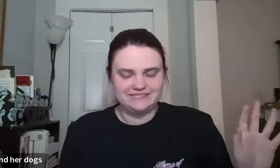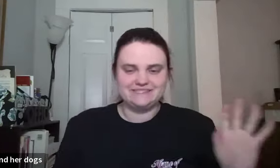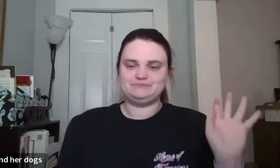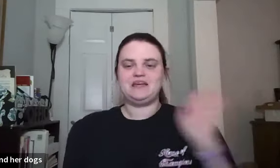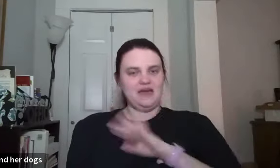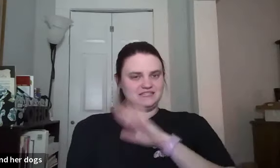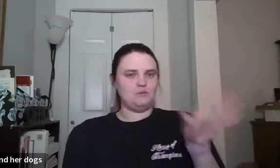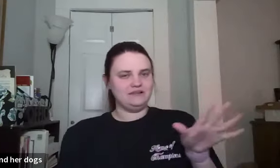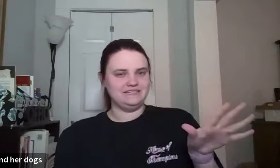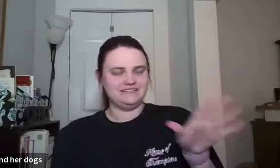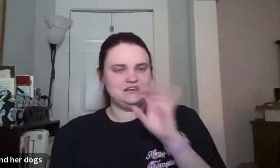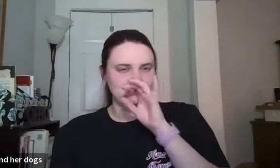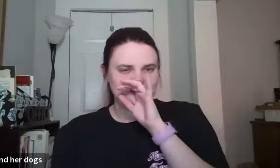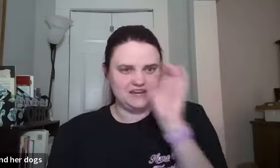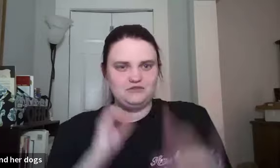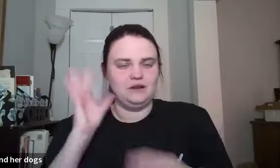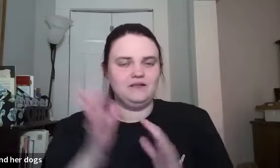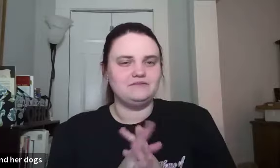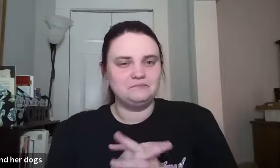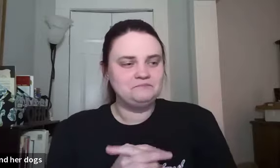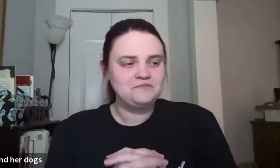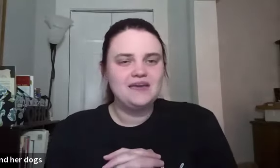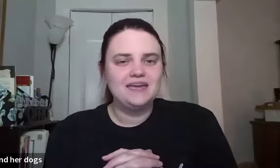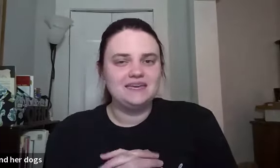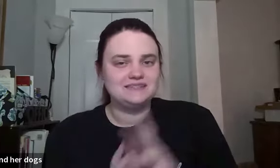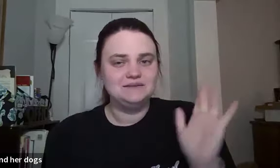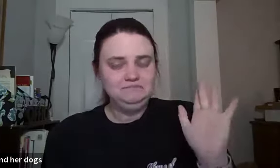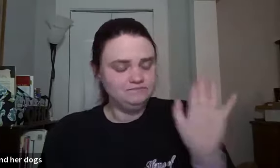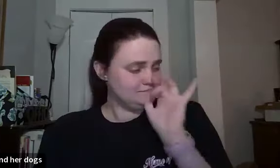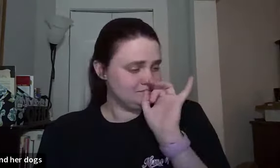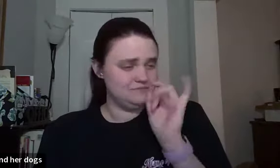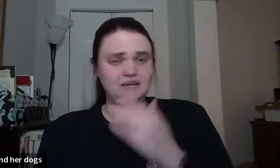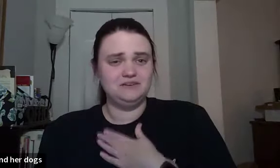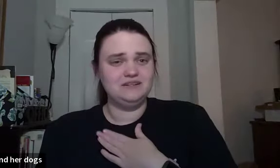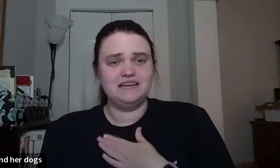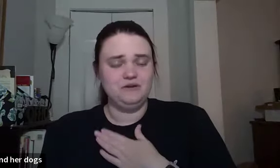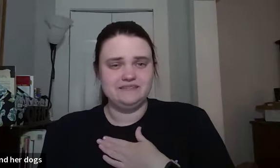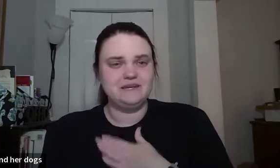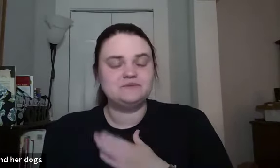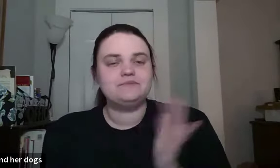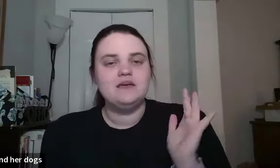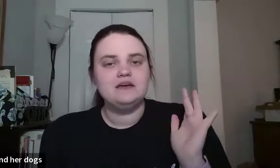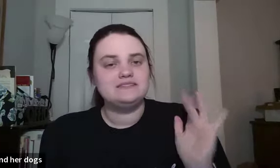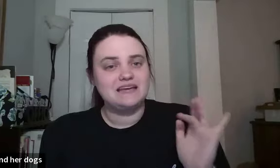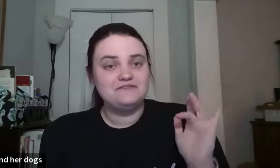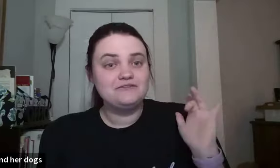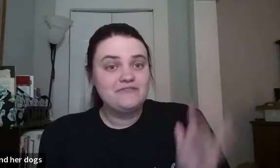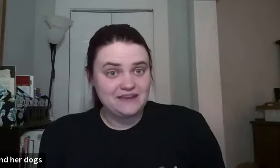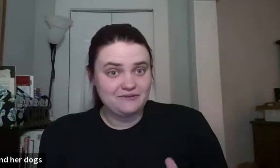is. And that's how we'll end it, because I know we're just kind of throwing a lot of them. Is, my goodness, I have all these hiccups. The sign for